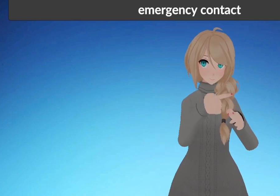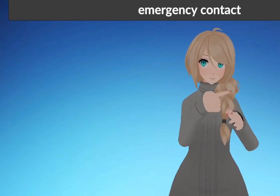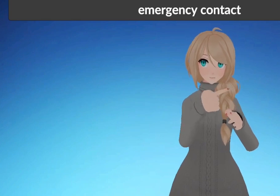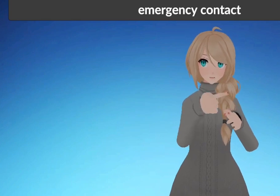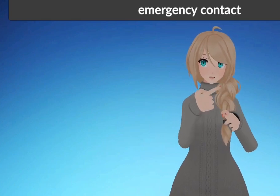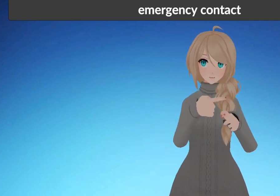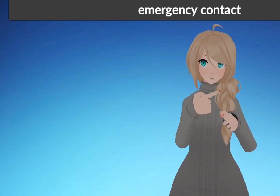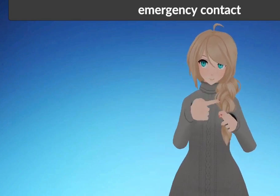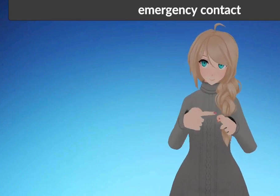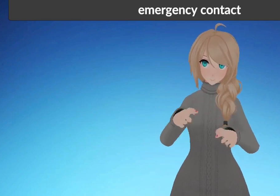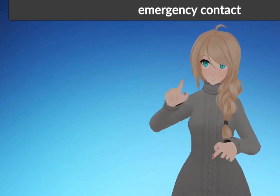Emergency.